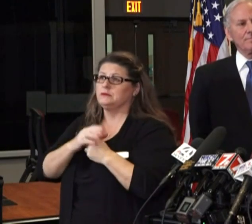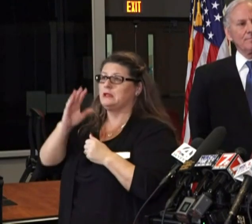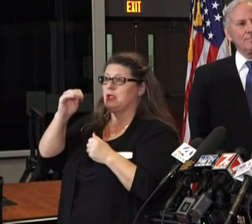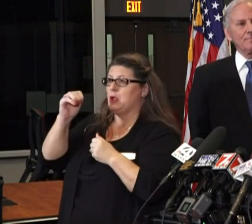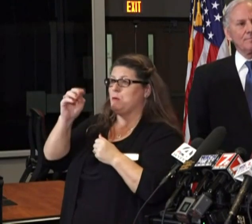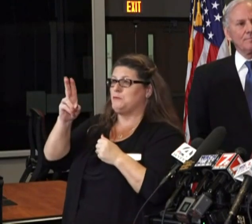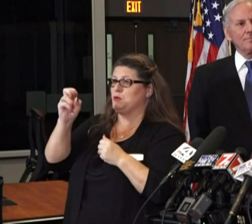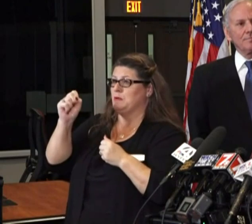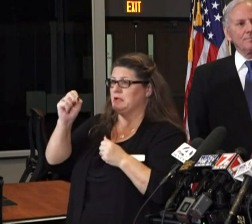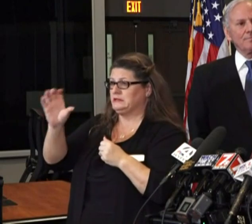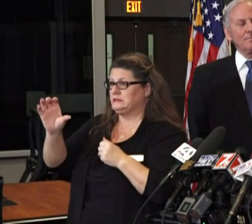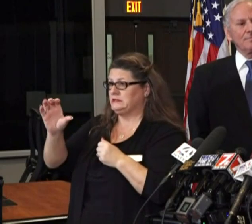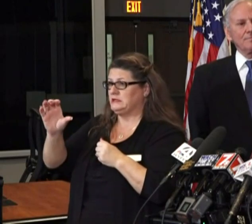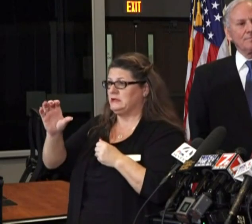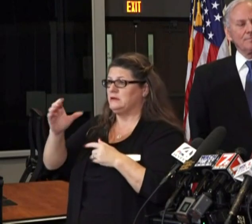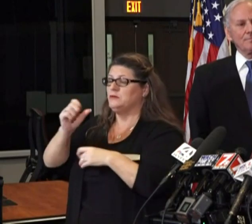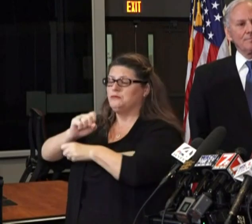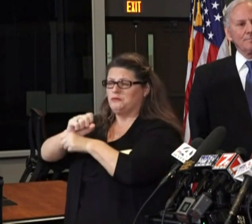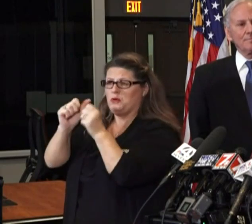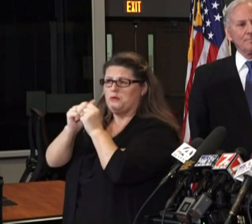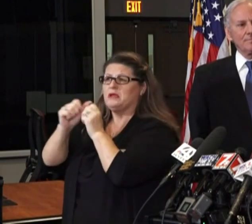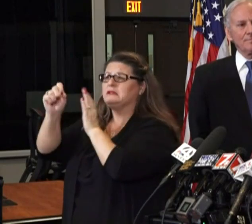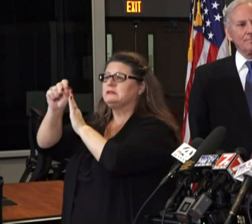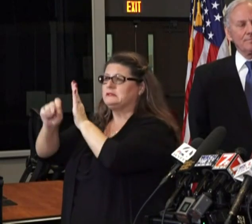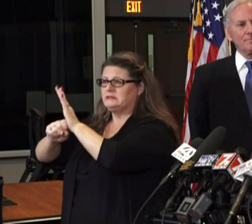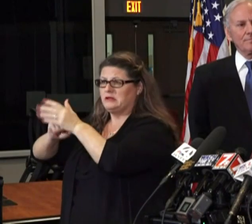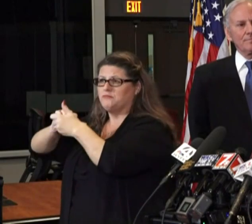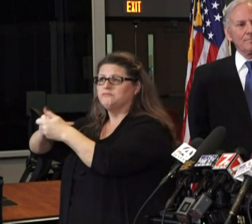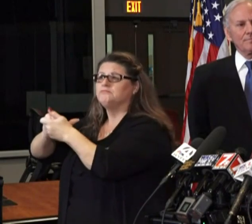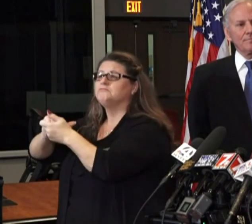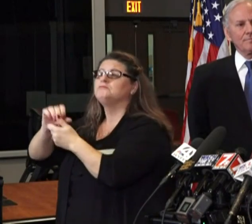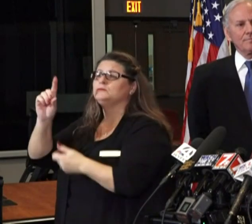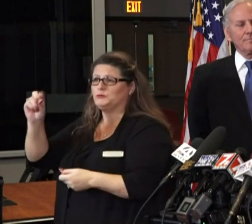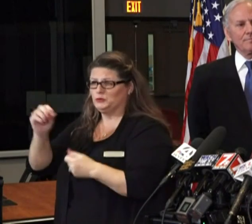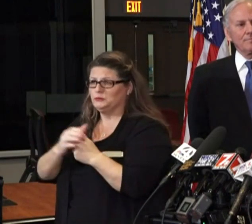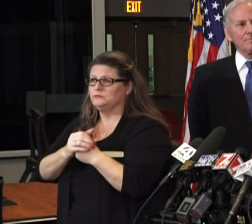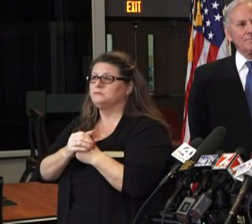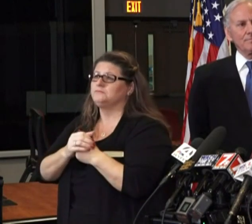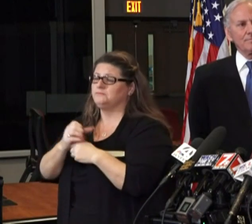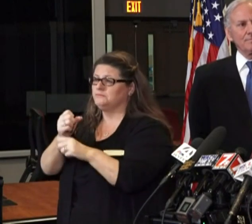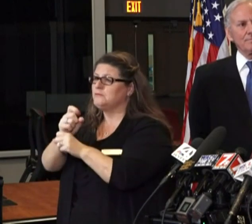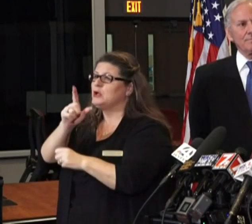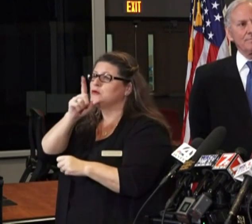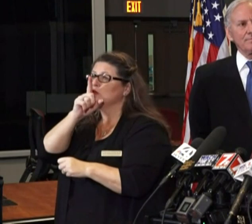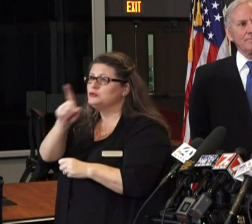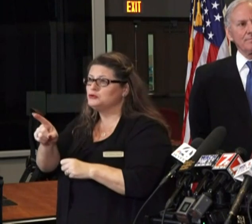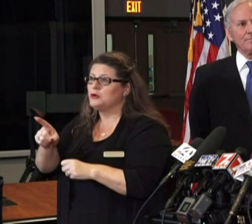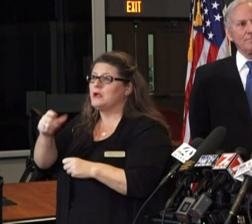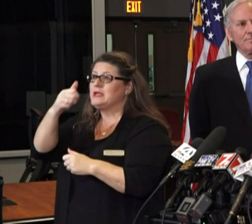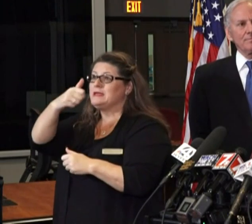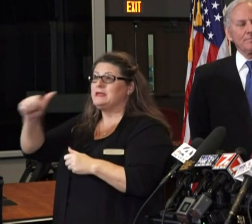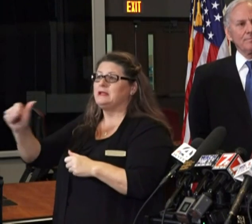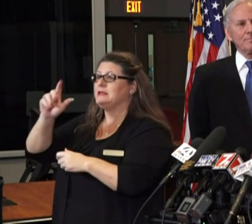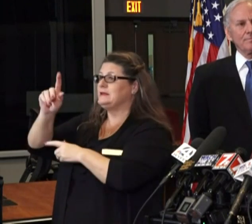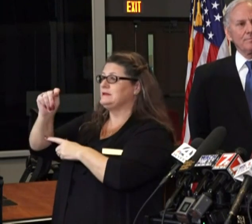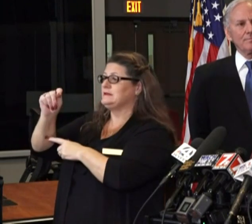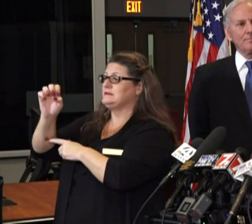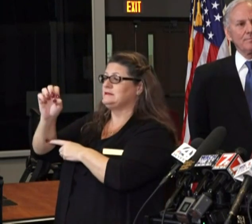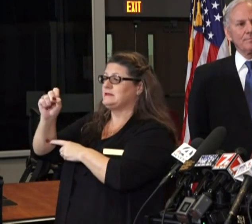MUSC has been working with state partners to create better access to COVID-19 testing.